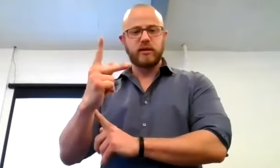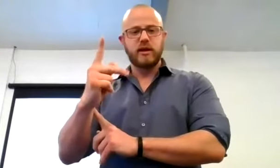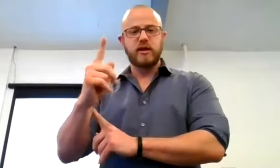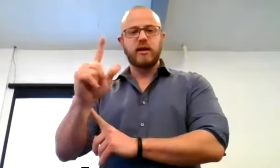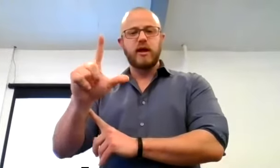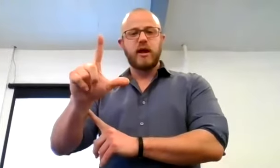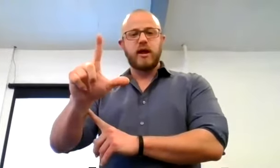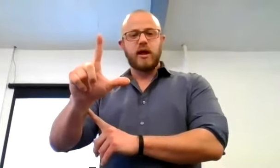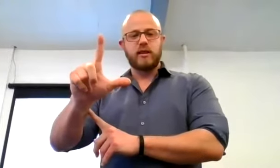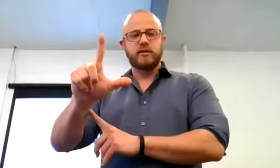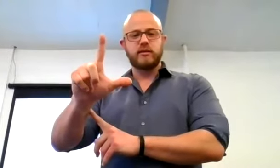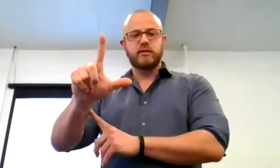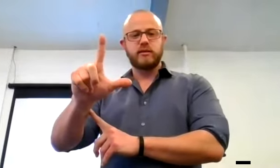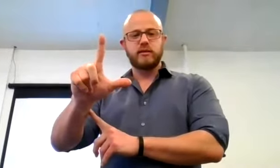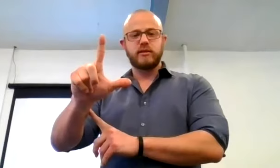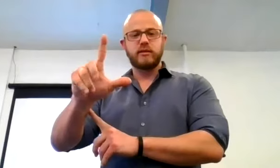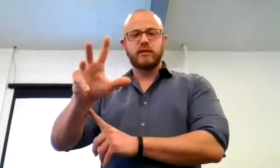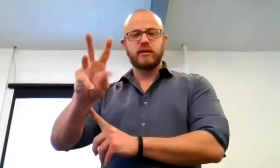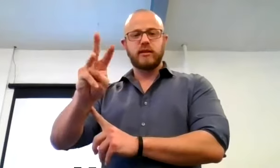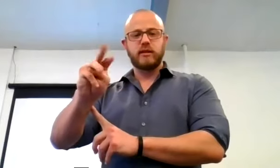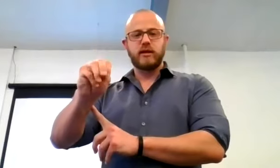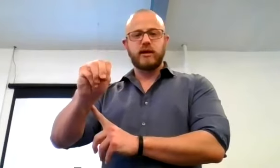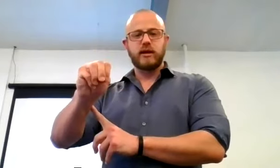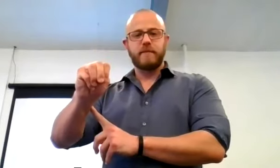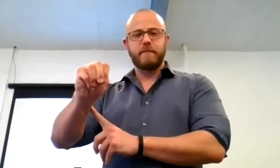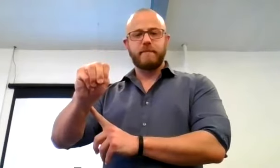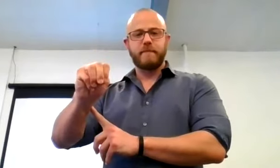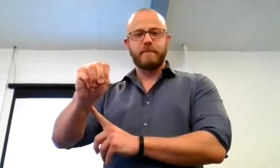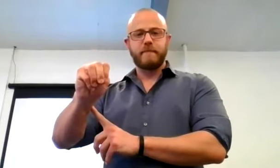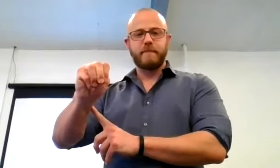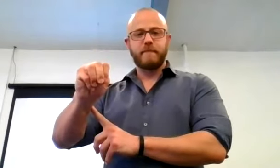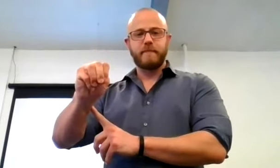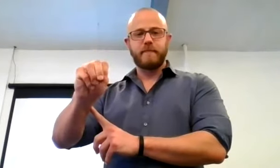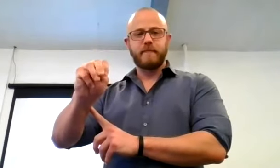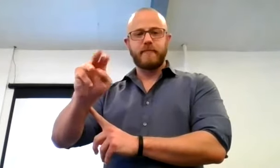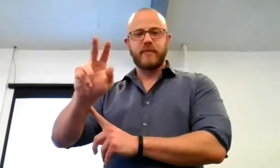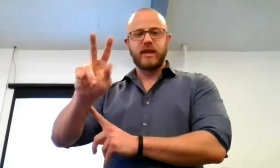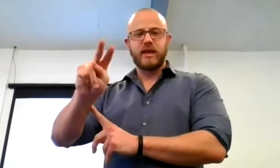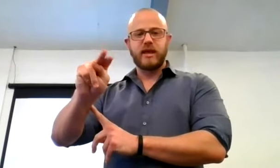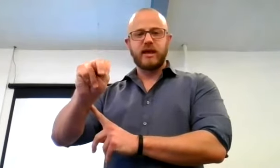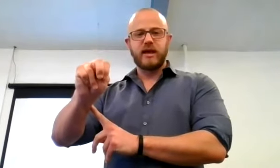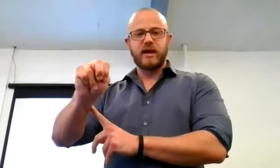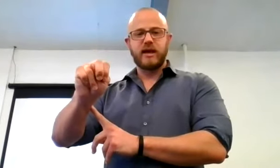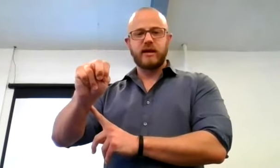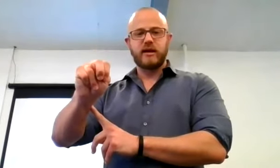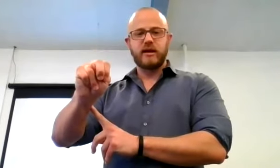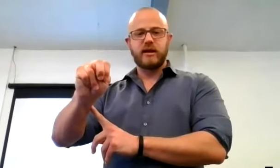K, L, M, N